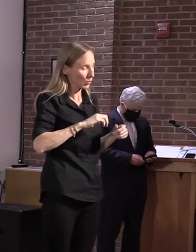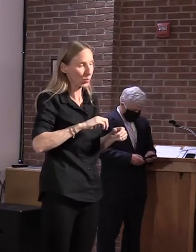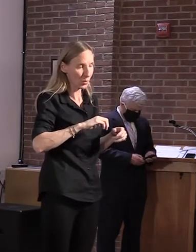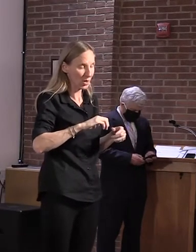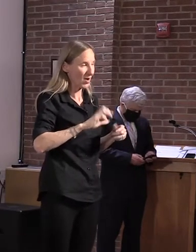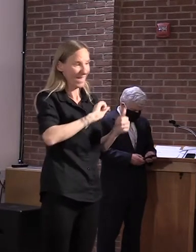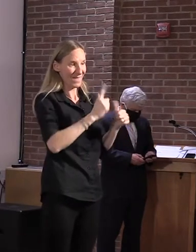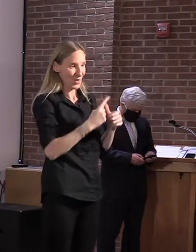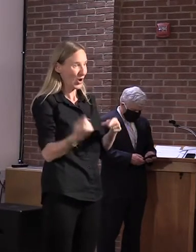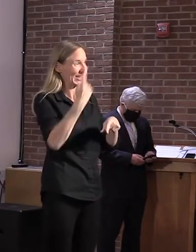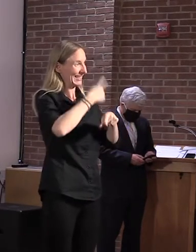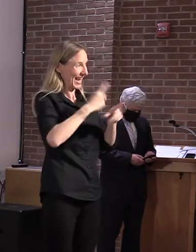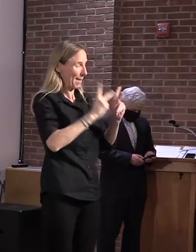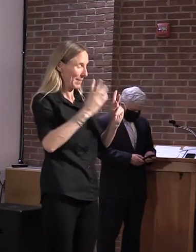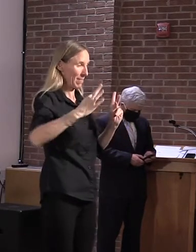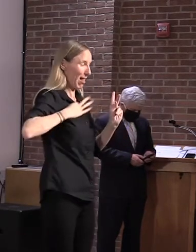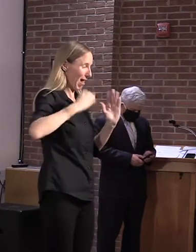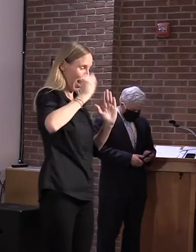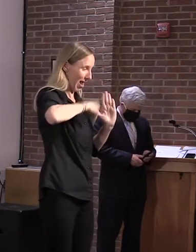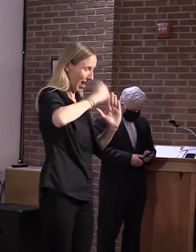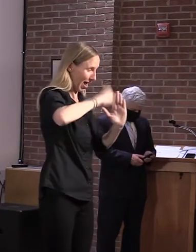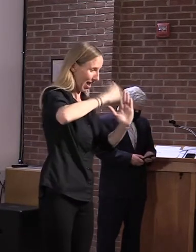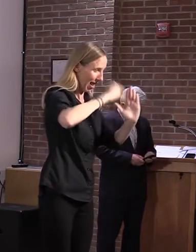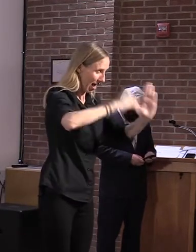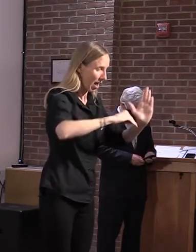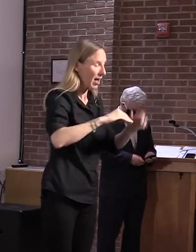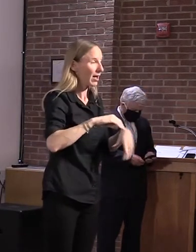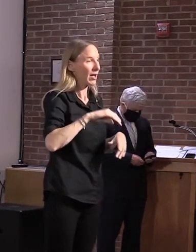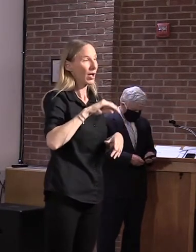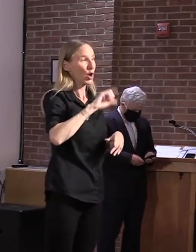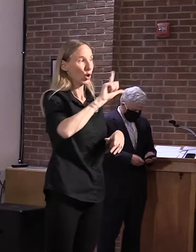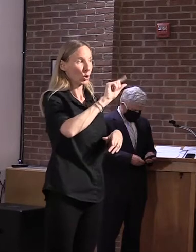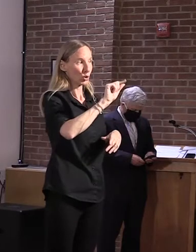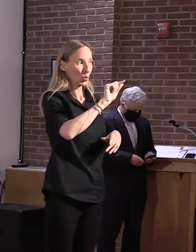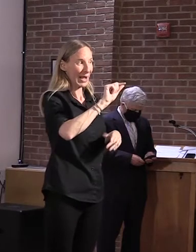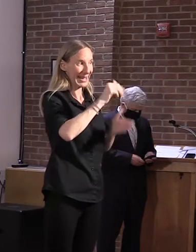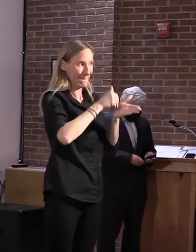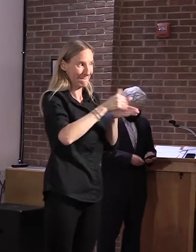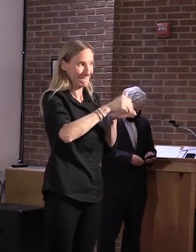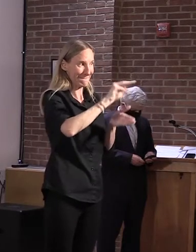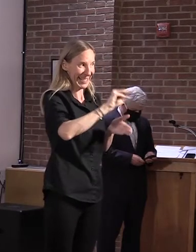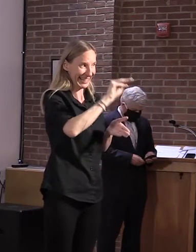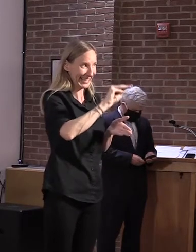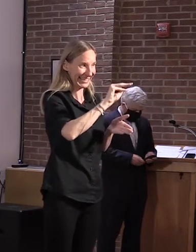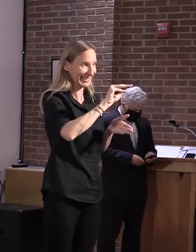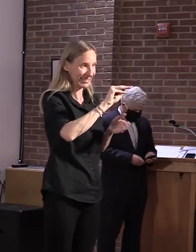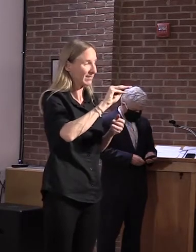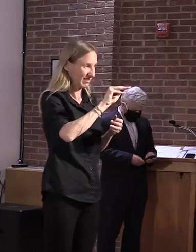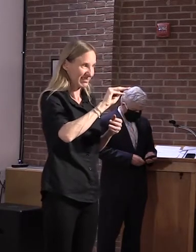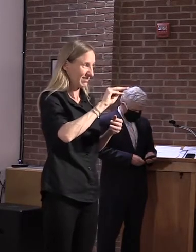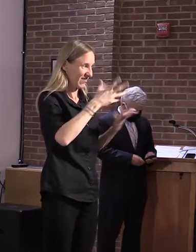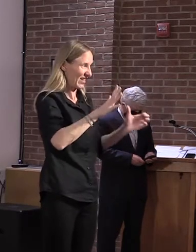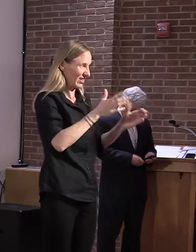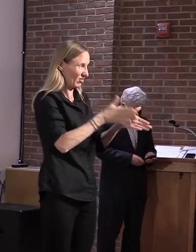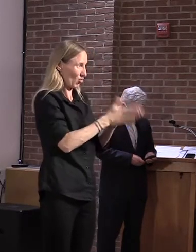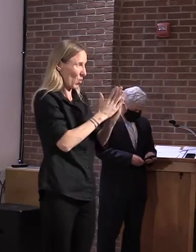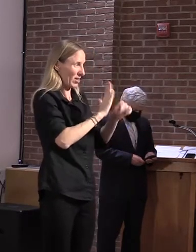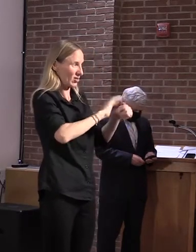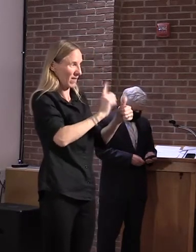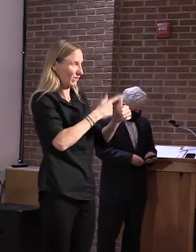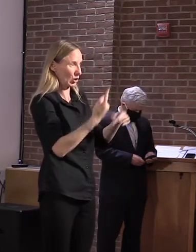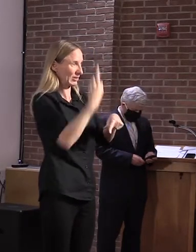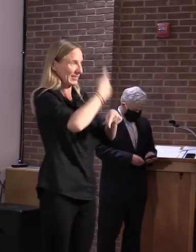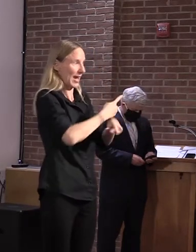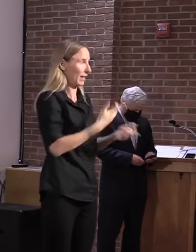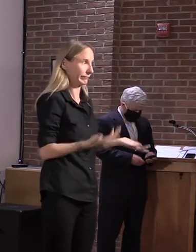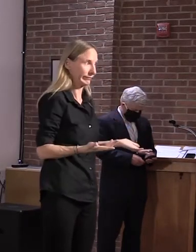clear, as the first $20 million the legislature appropriated to ACCD was pretty much requested on the first day. So